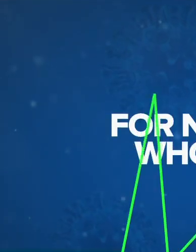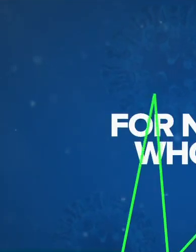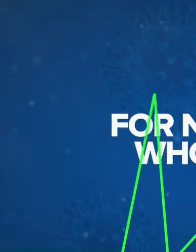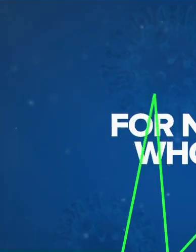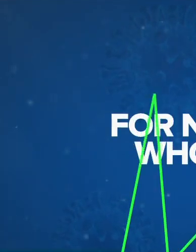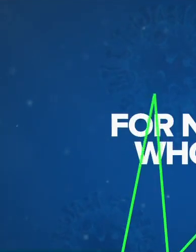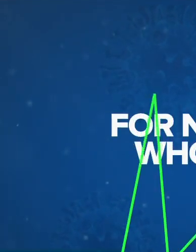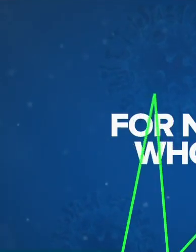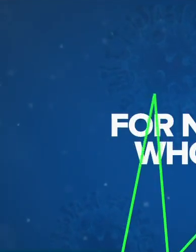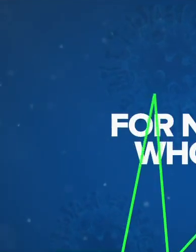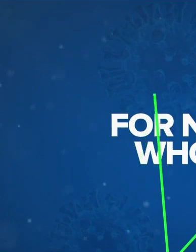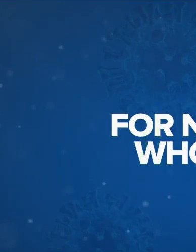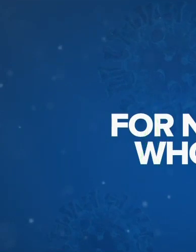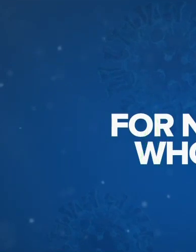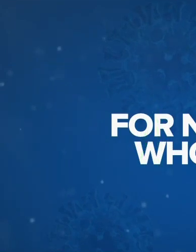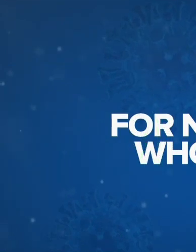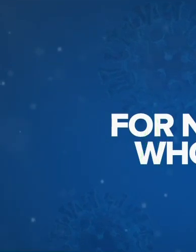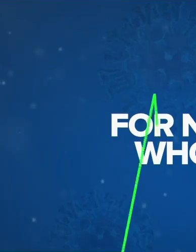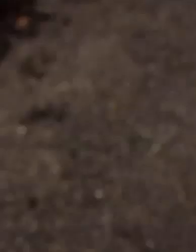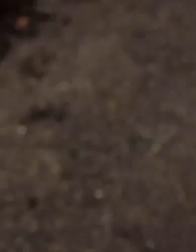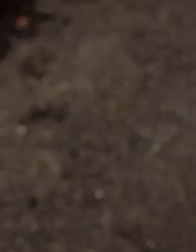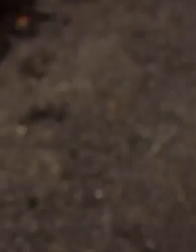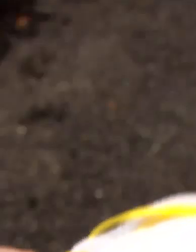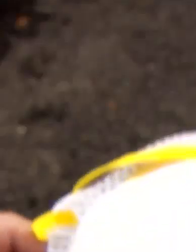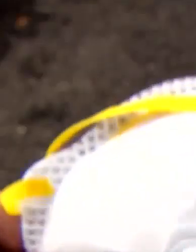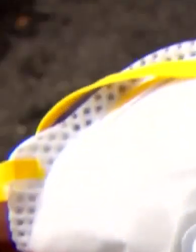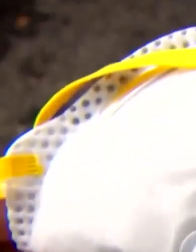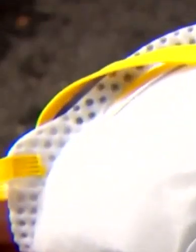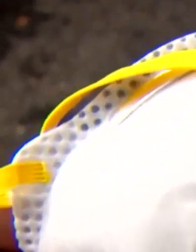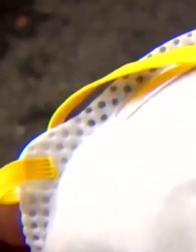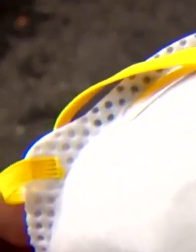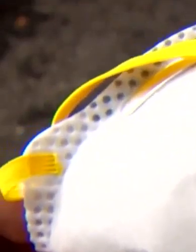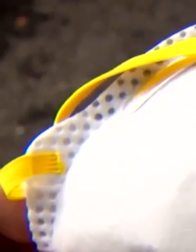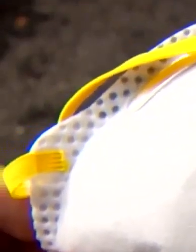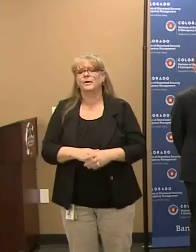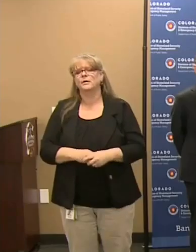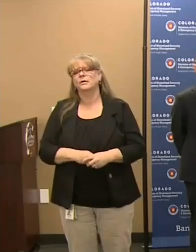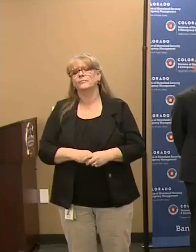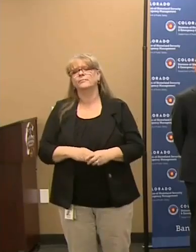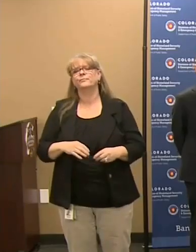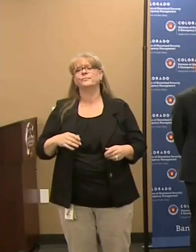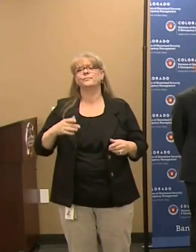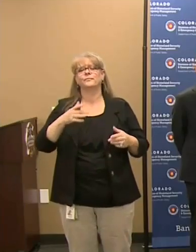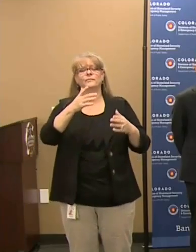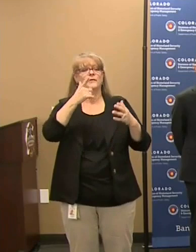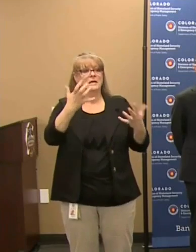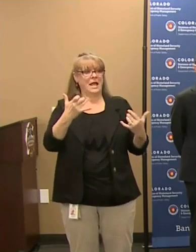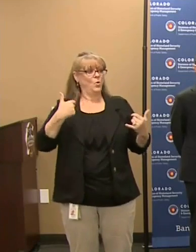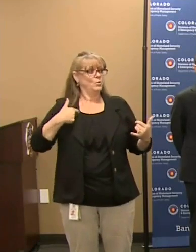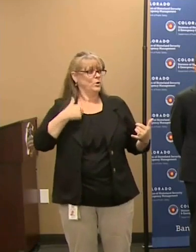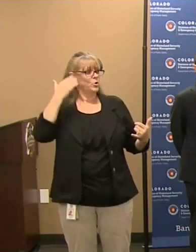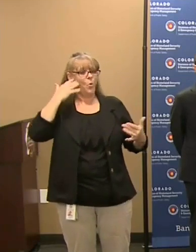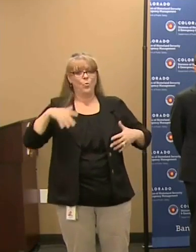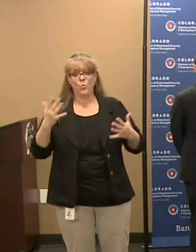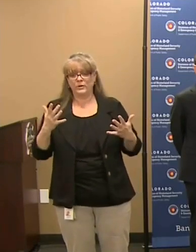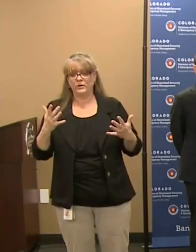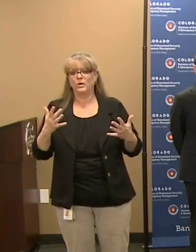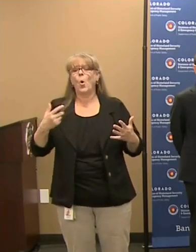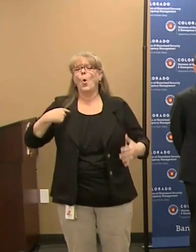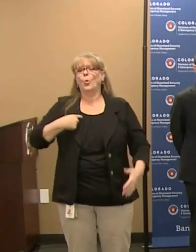who just need a place to quarantine, like the homeless. But that's only part of the answer. What we know now is not only are we facing a healthcare crisis, we're